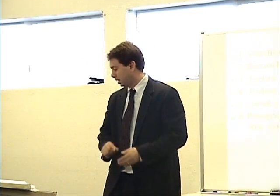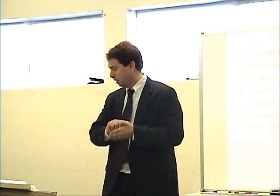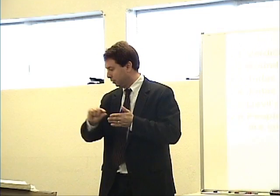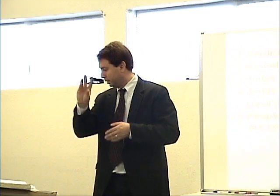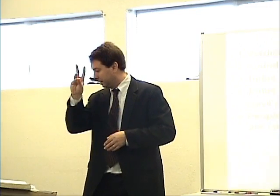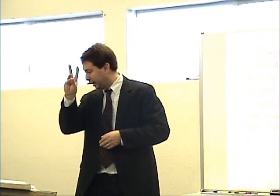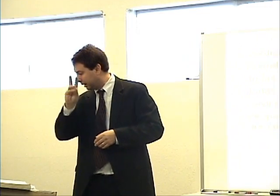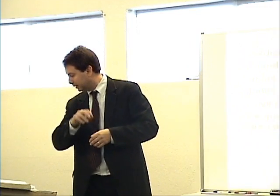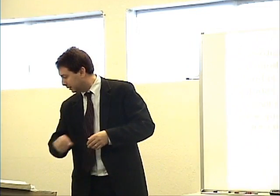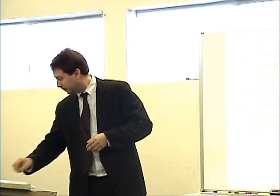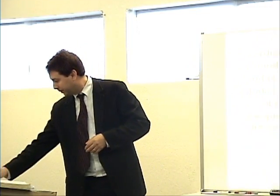Verse 6.